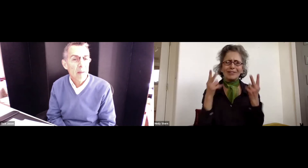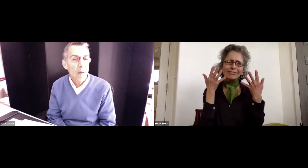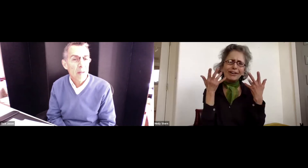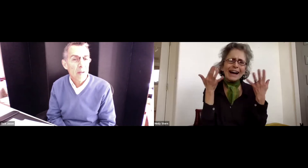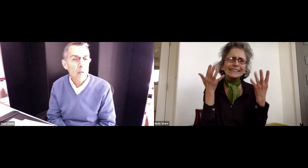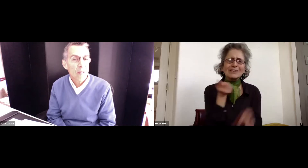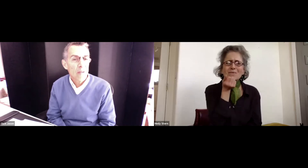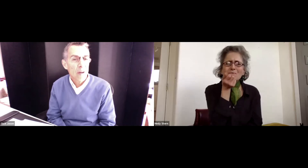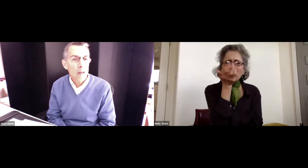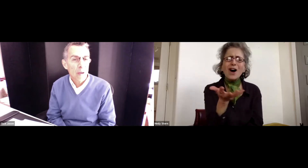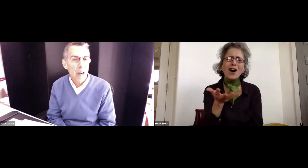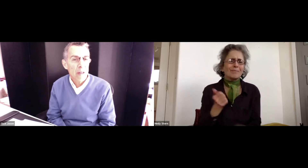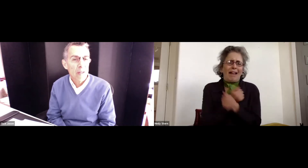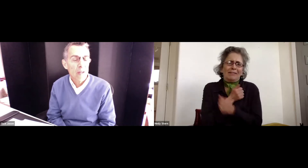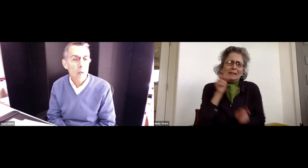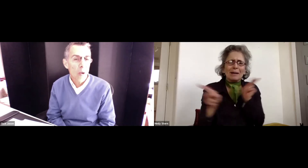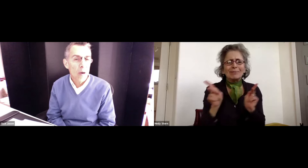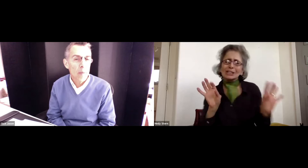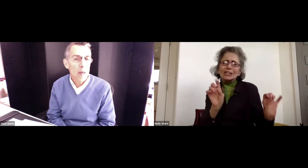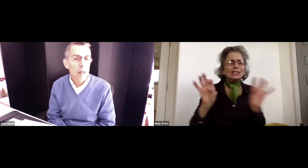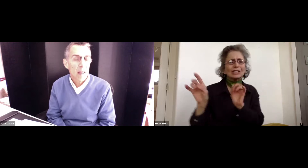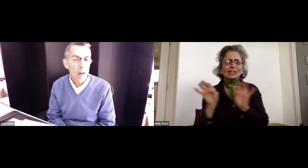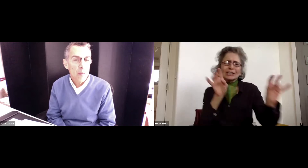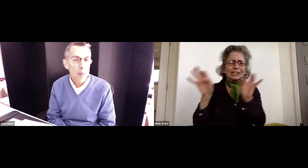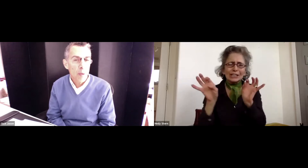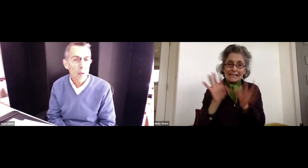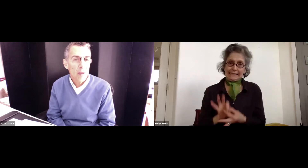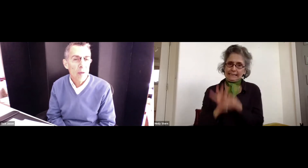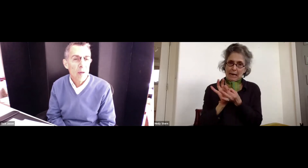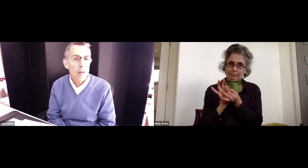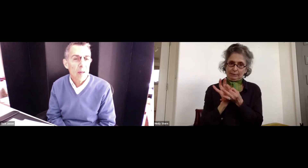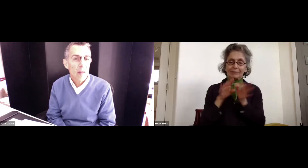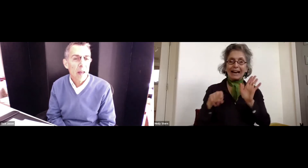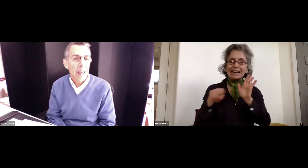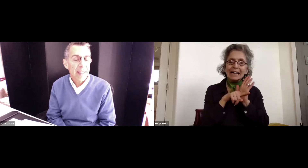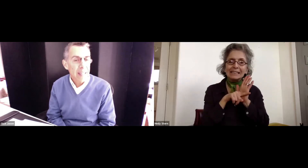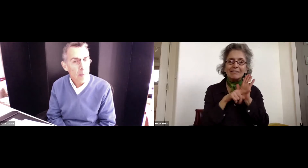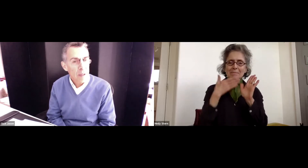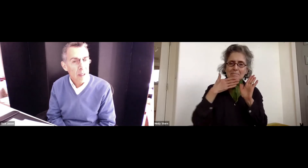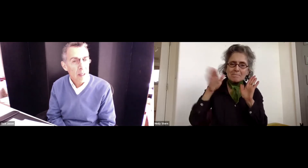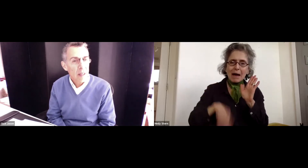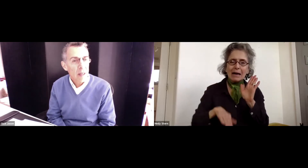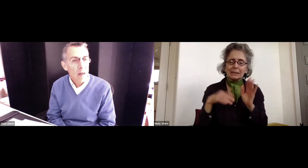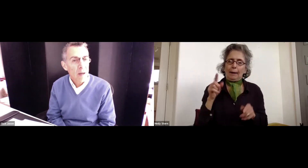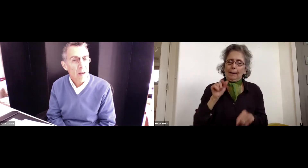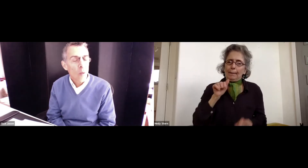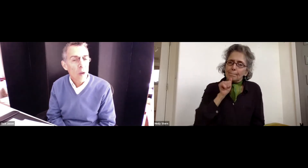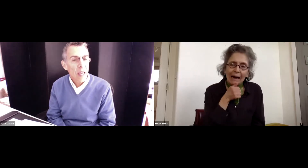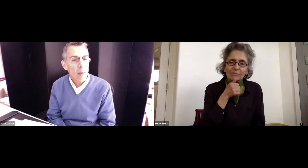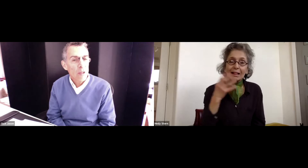mother was very gregarious, warm, loved people, except when it came to